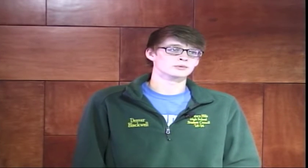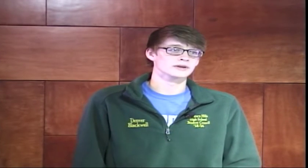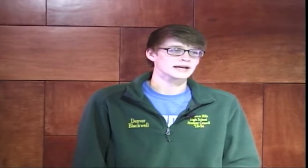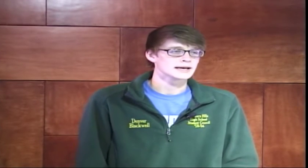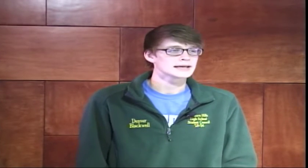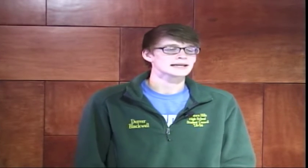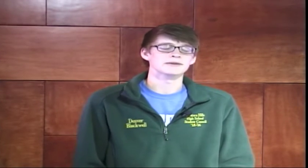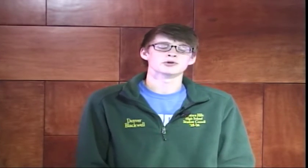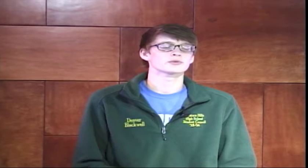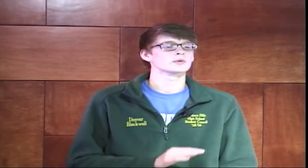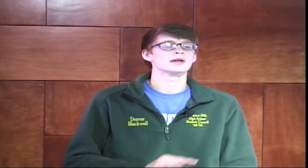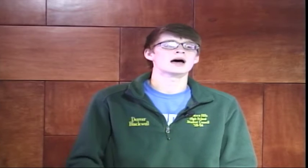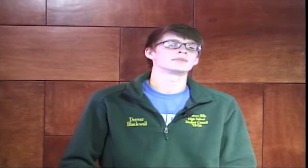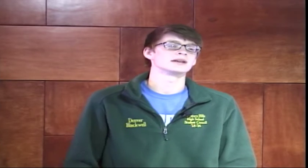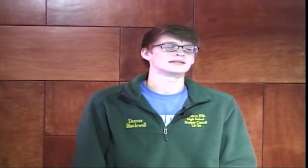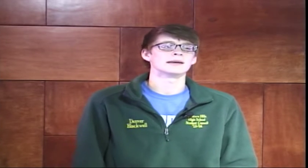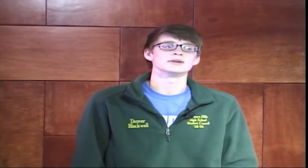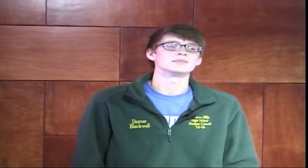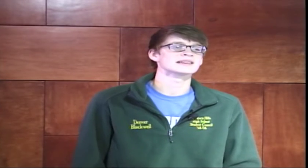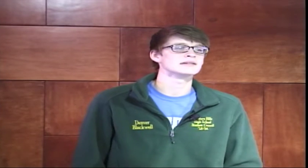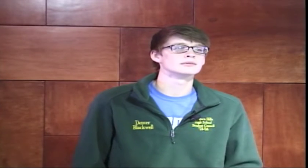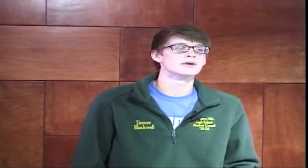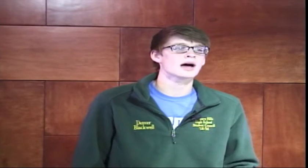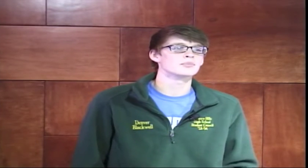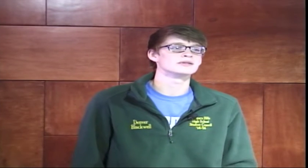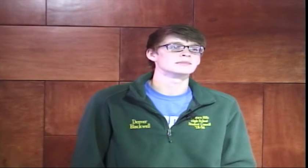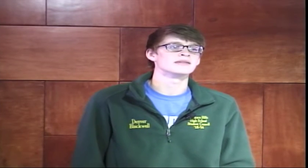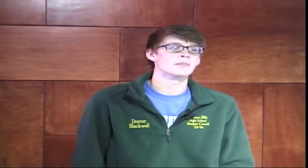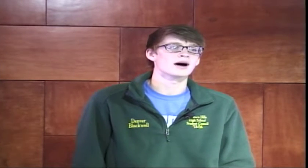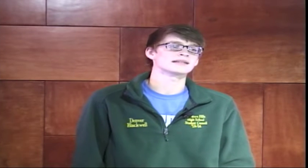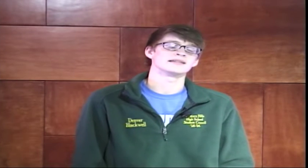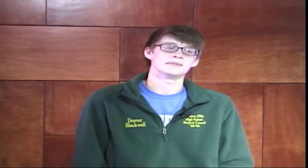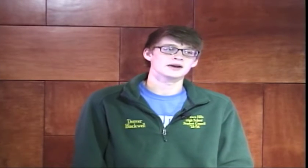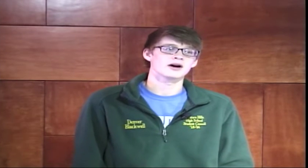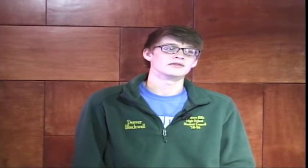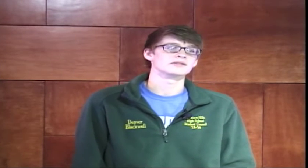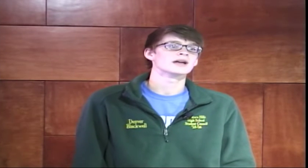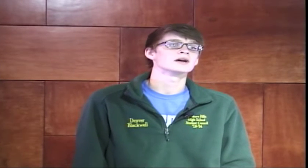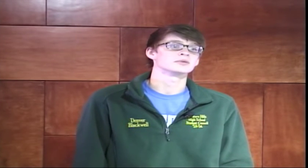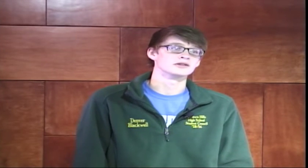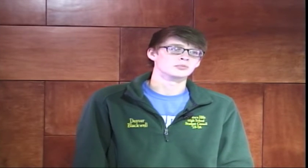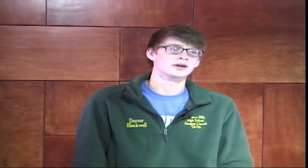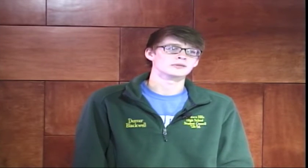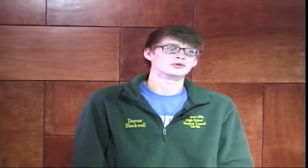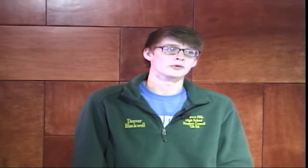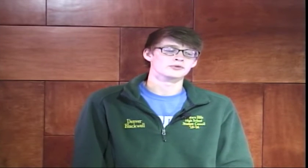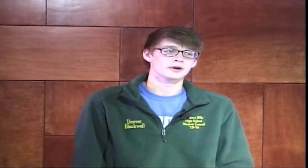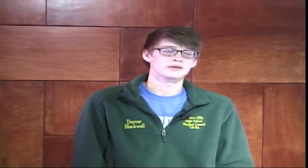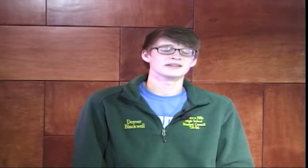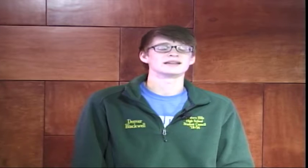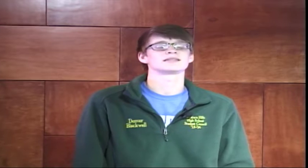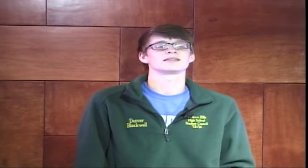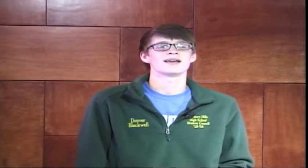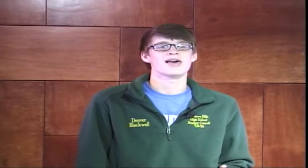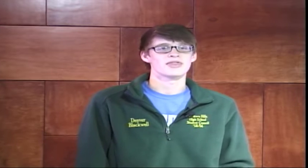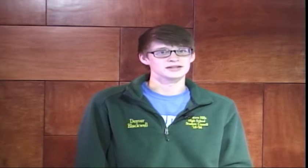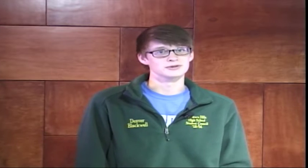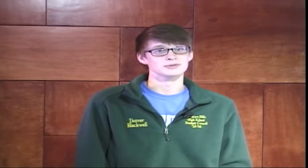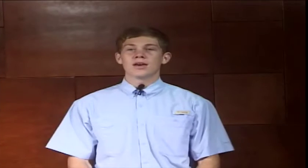day. Late forms will not be accepted. Please do not put them in the box in the main office. Please bring them to room 306. Thank you. If you